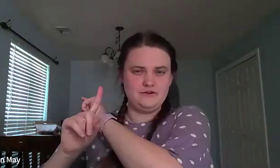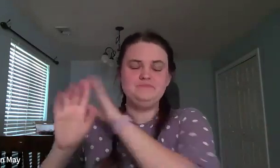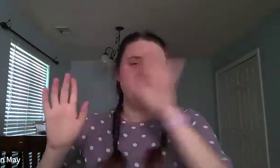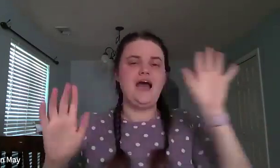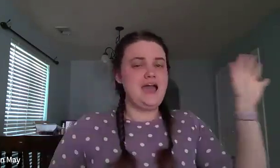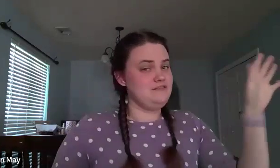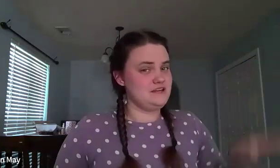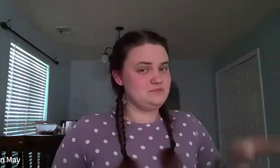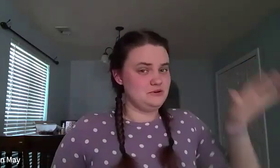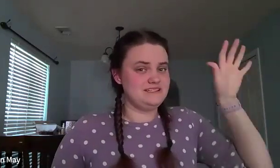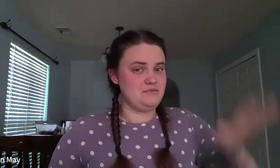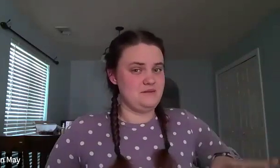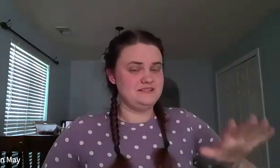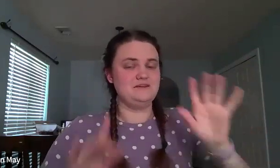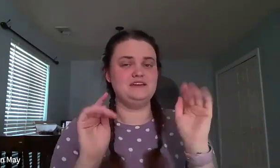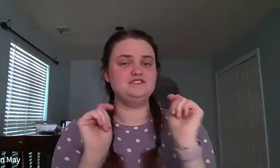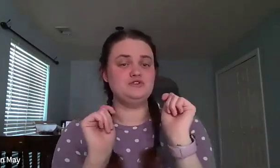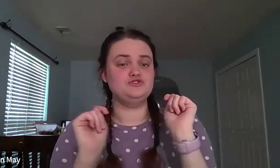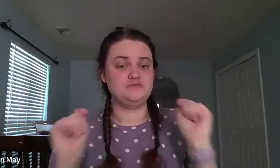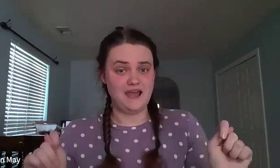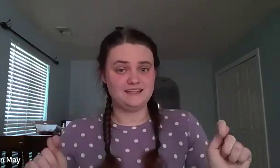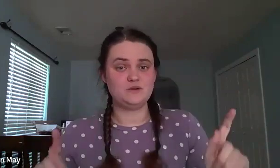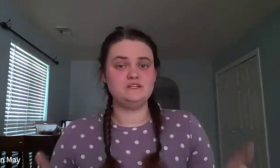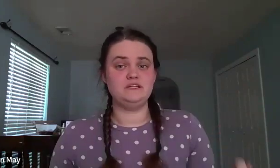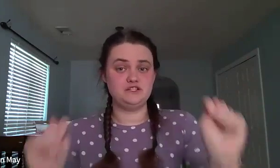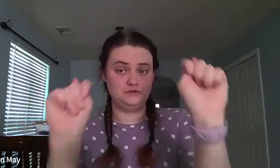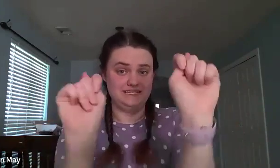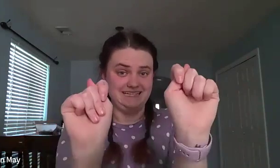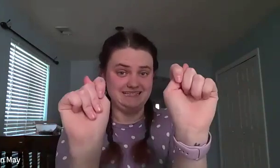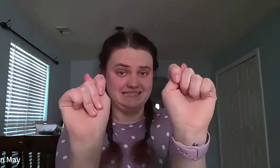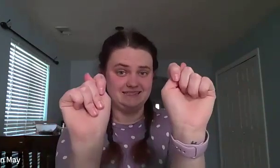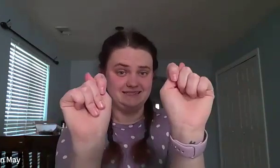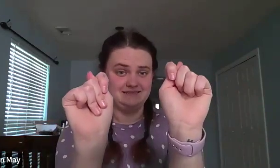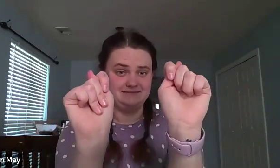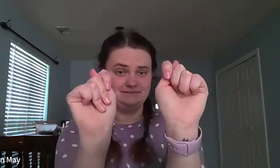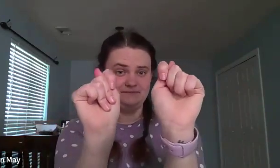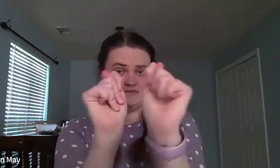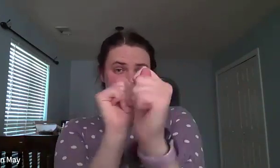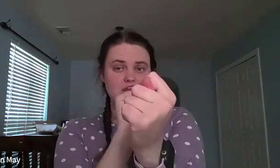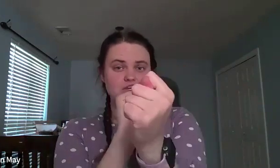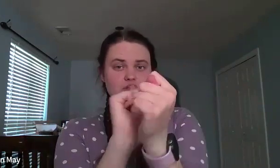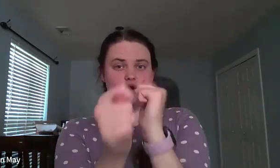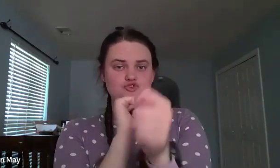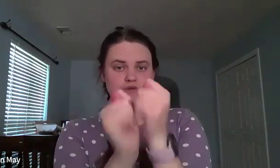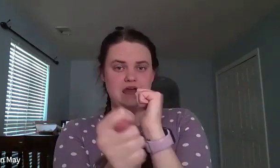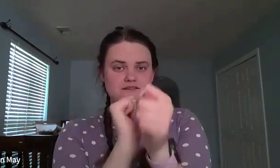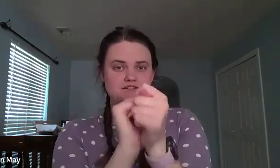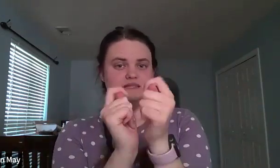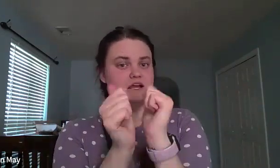over. I have a lot of sports, I promise. Okay. So track is going to be 2 T's. and you're going to go track. So it's like